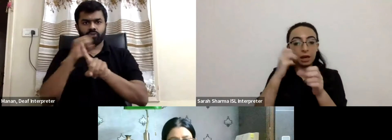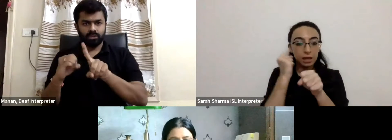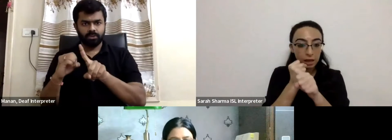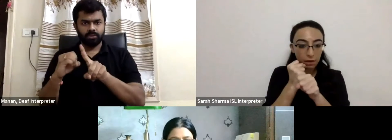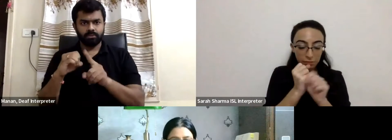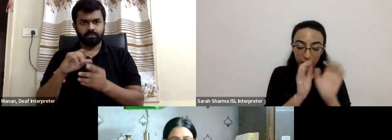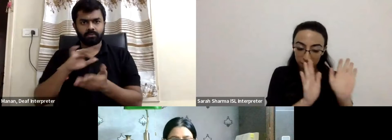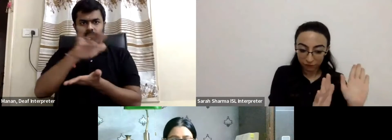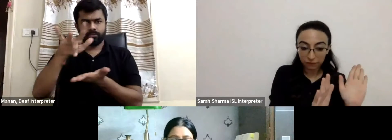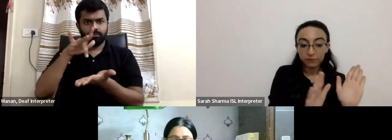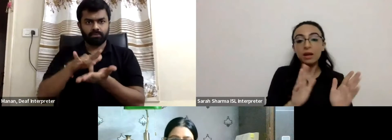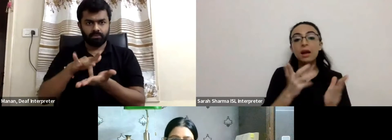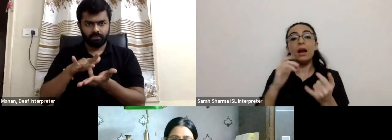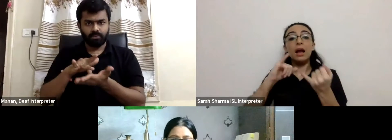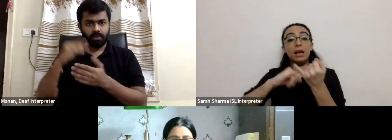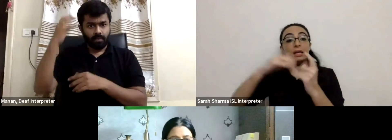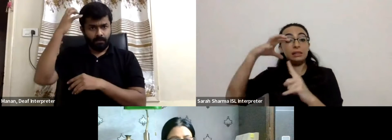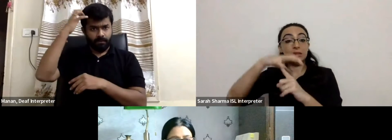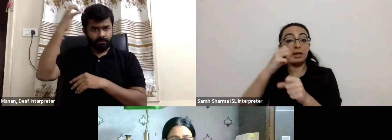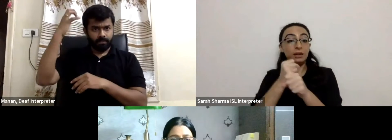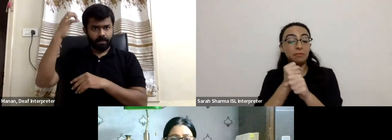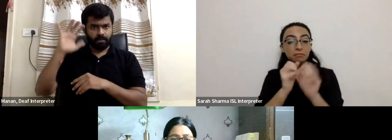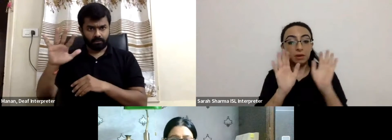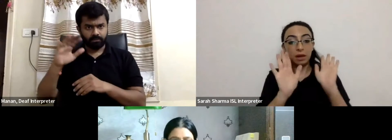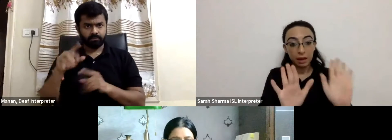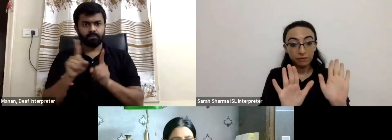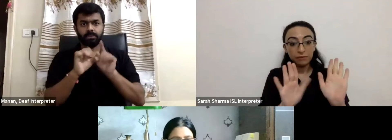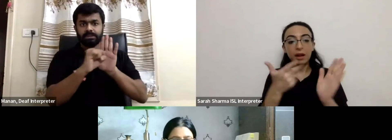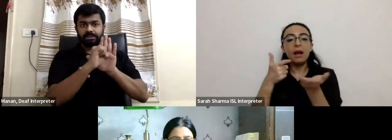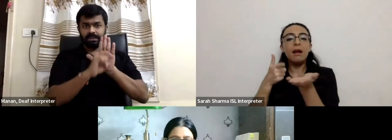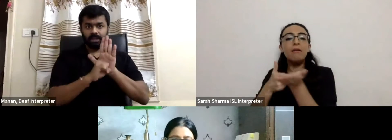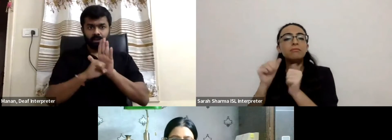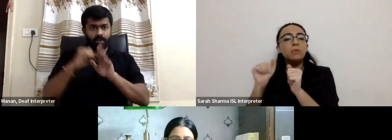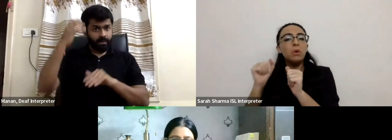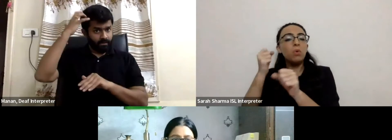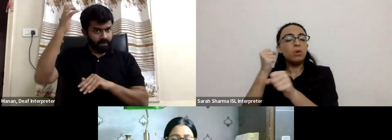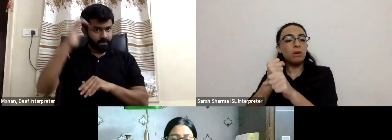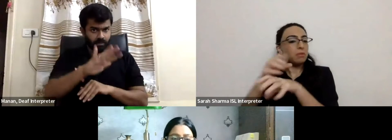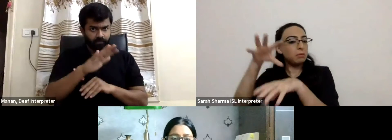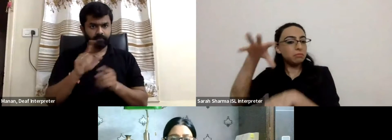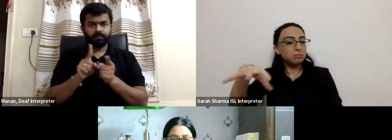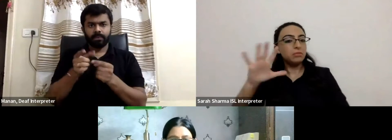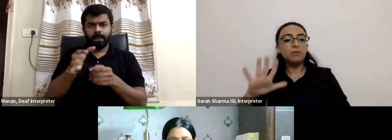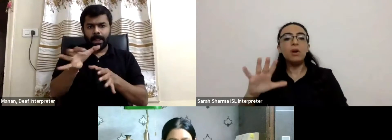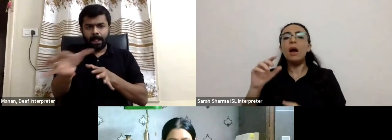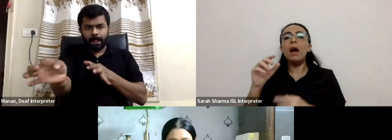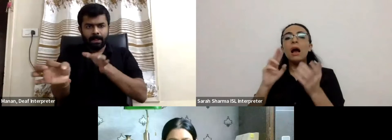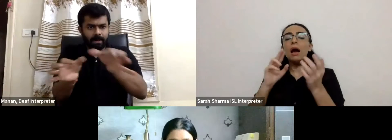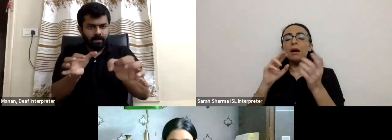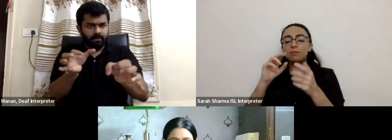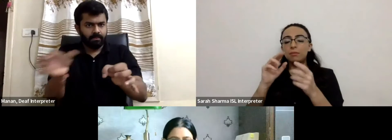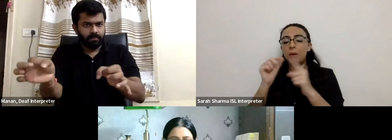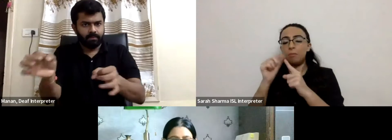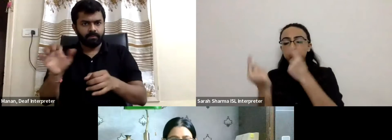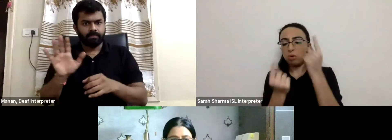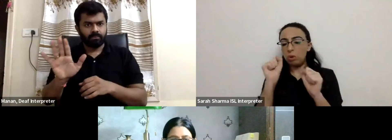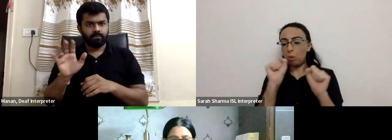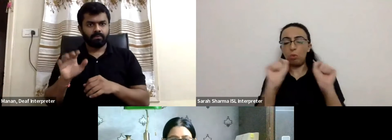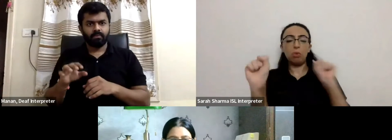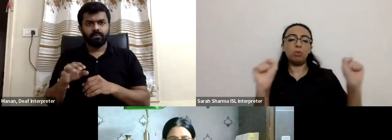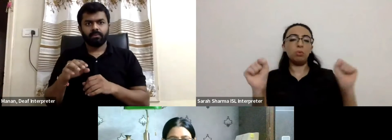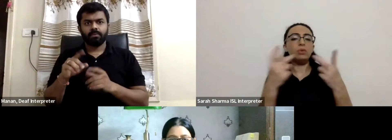is a municipal government, and they are under different political organizations. So there is a constant rift